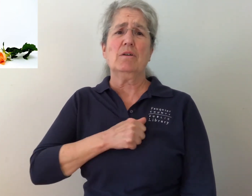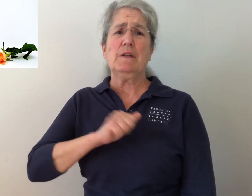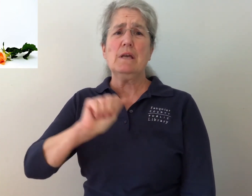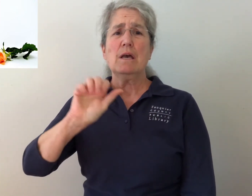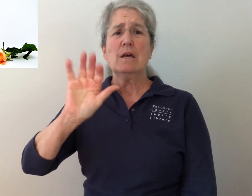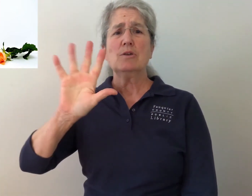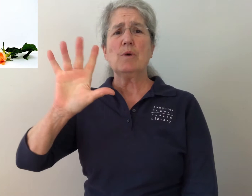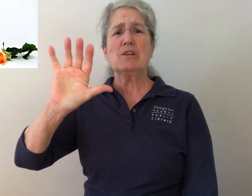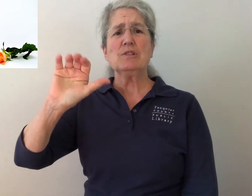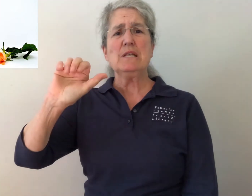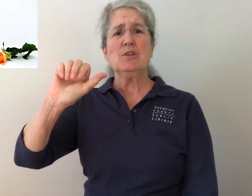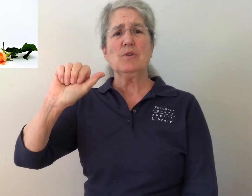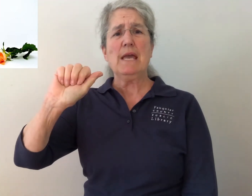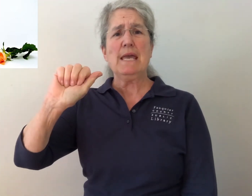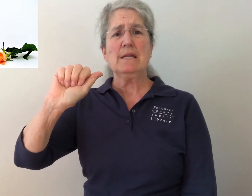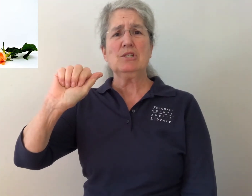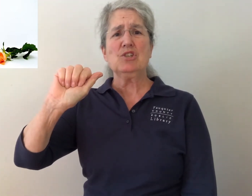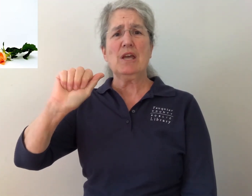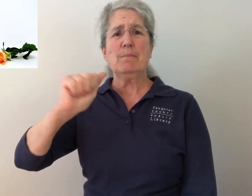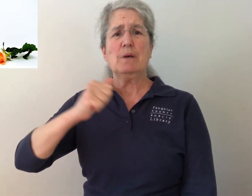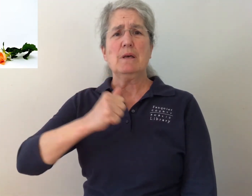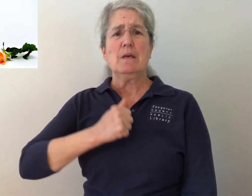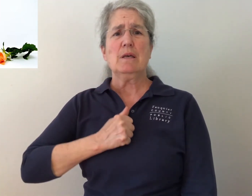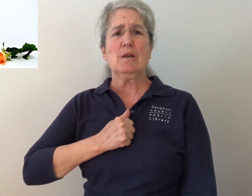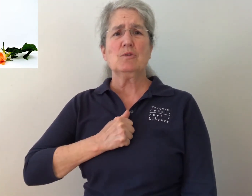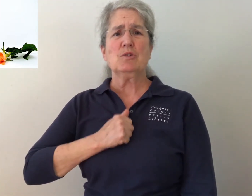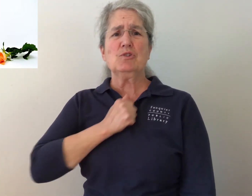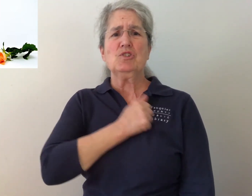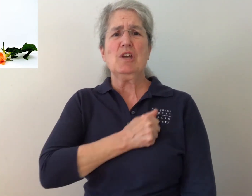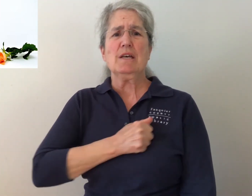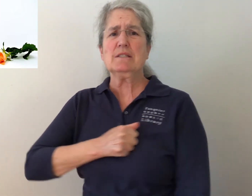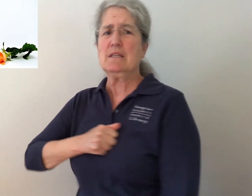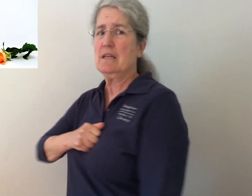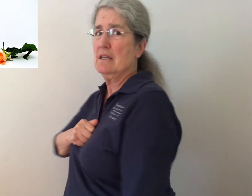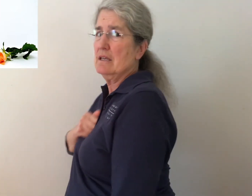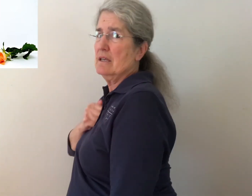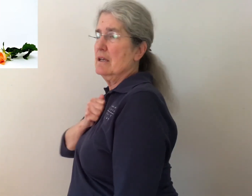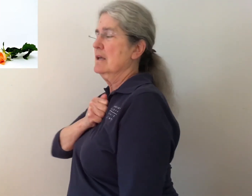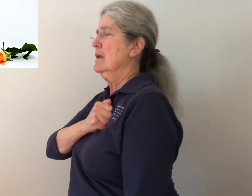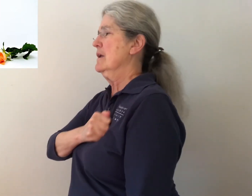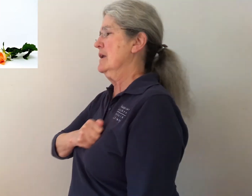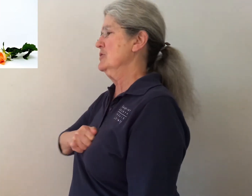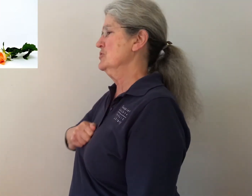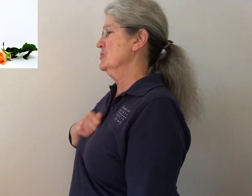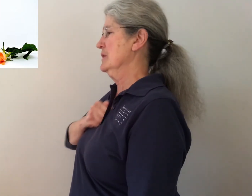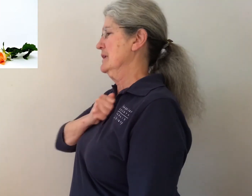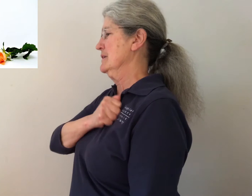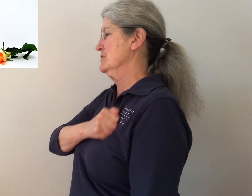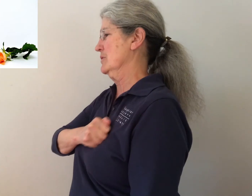Sorry. You actually take your hand shape, it goes on your chest, and you turn it in a circle.